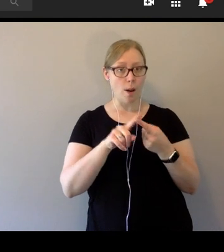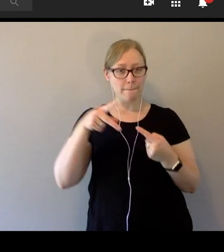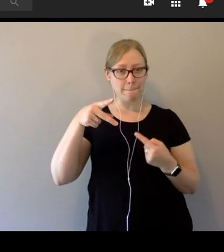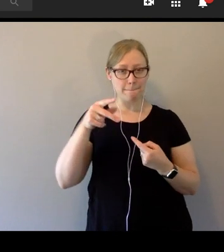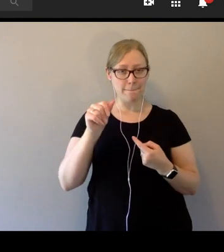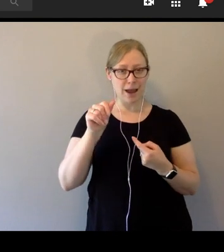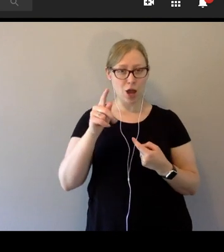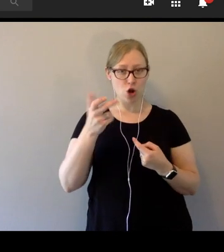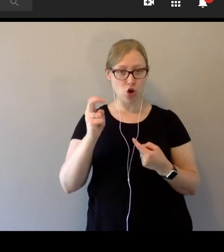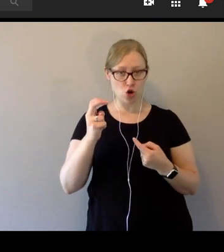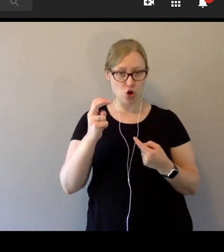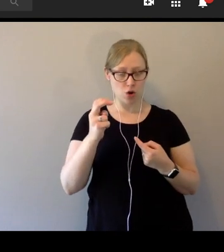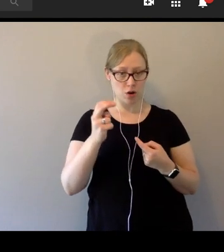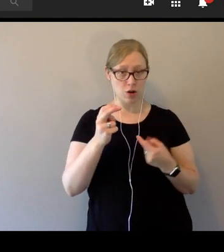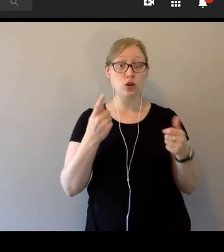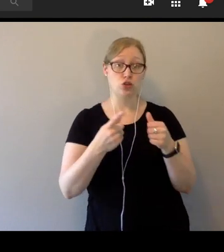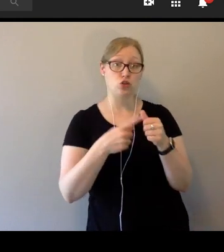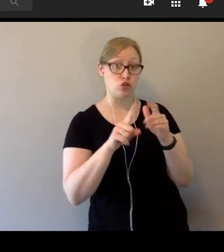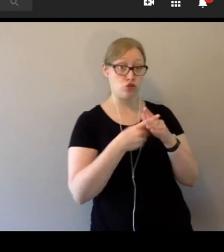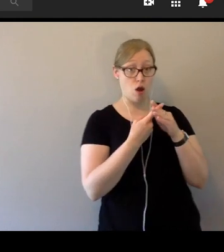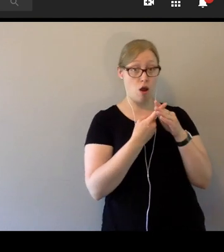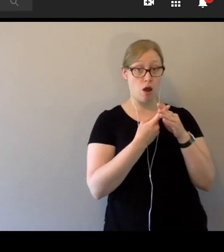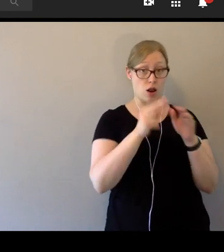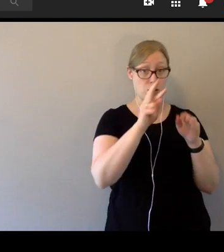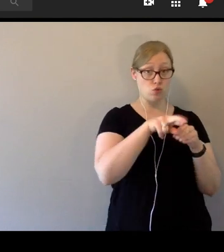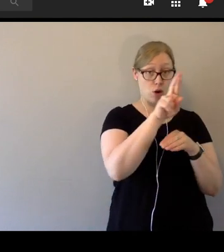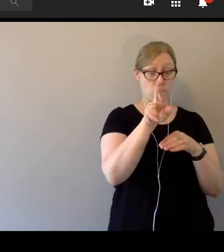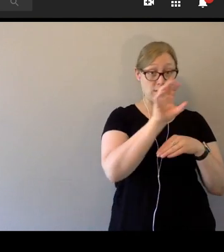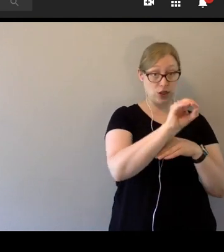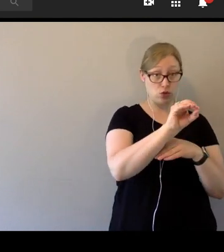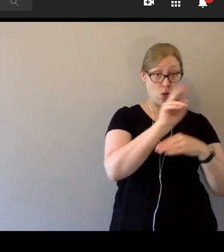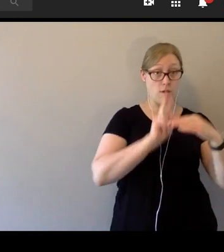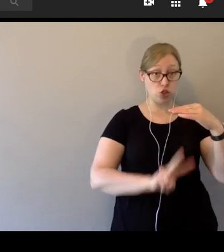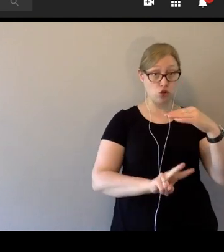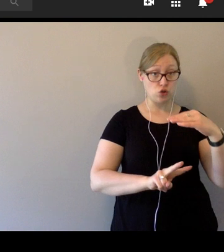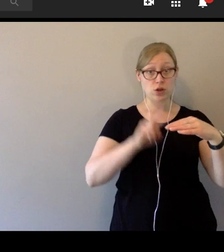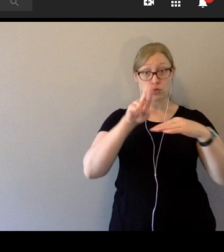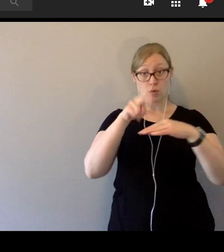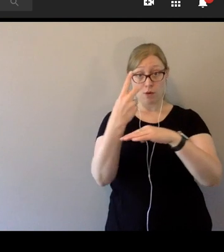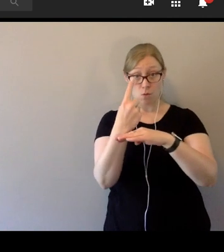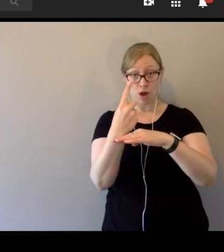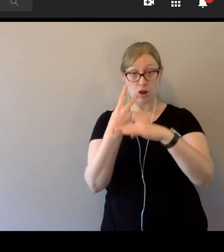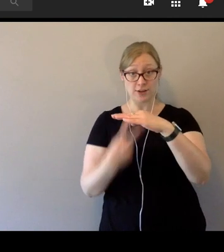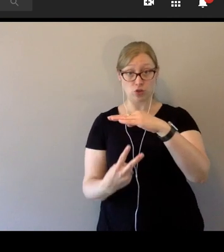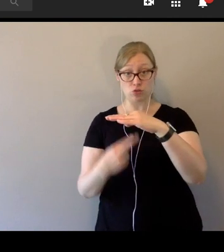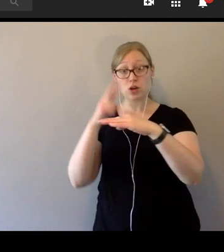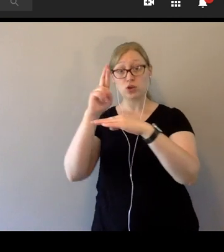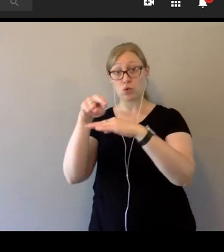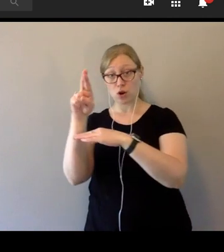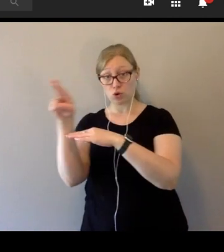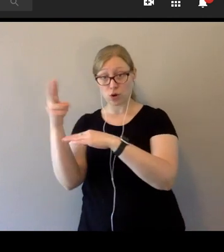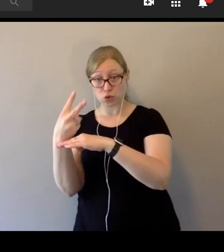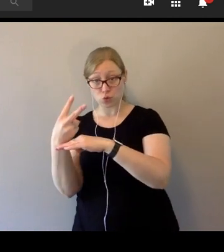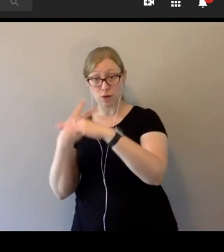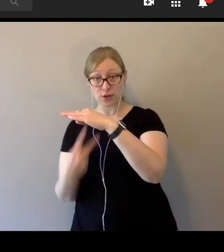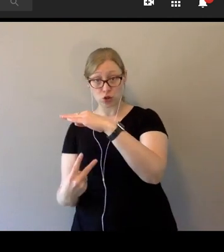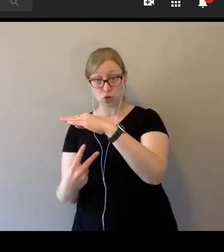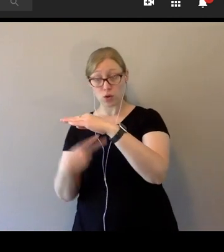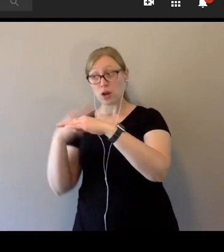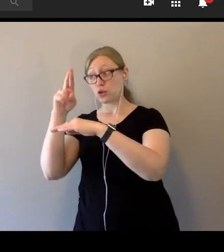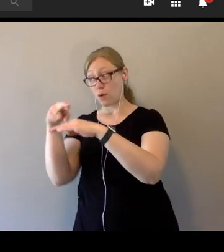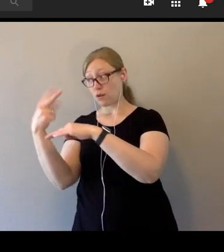of 0 over 2, square root of 1 over 2, square root of 2 over 2, square root of 3 over